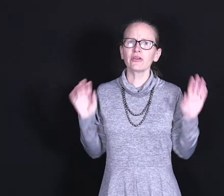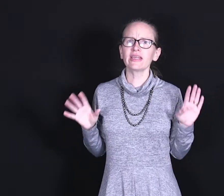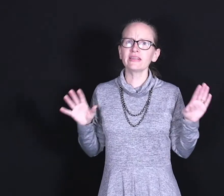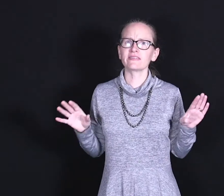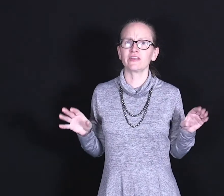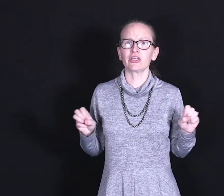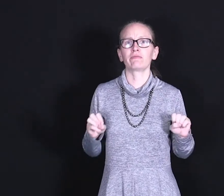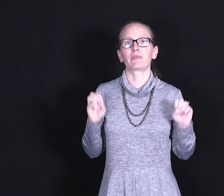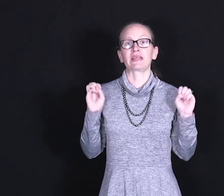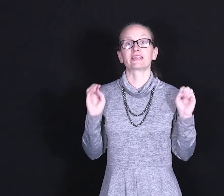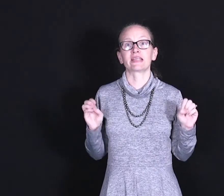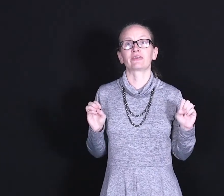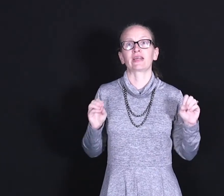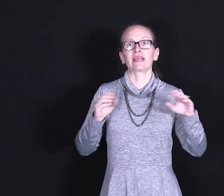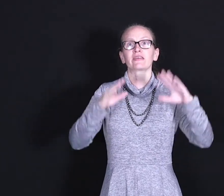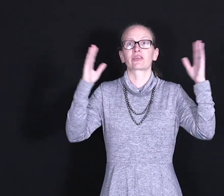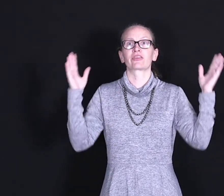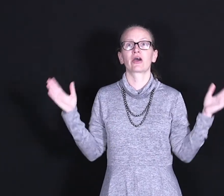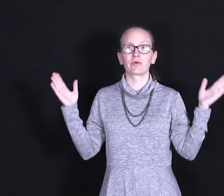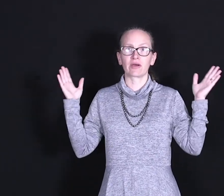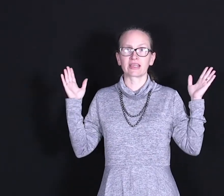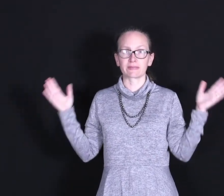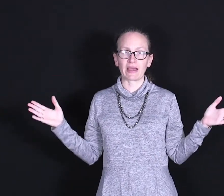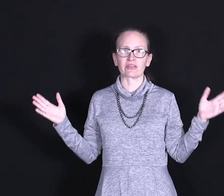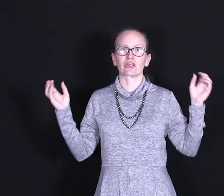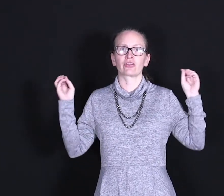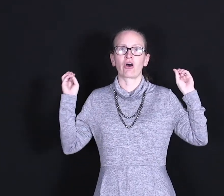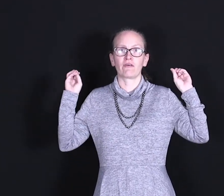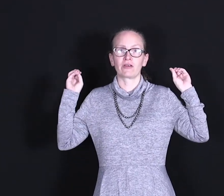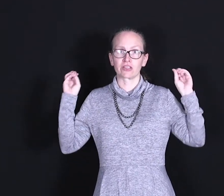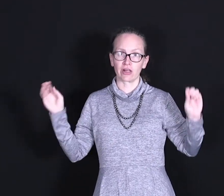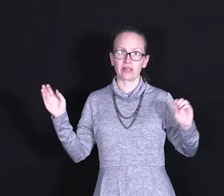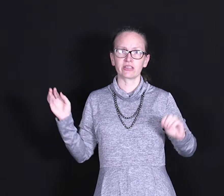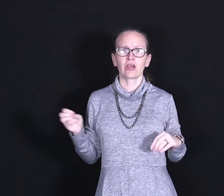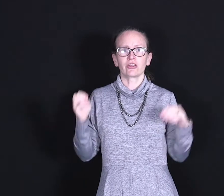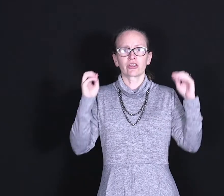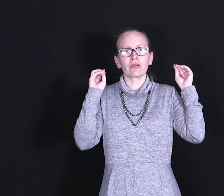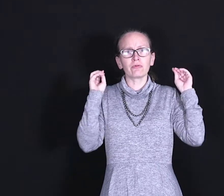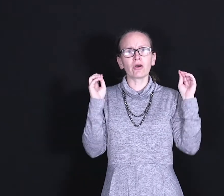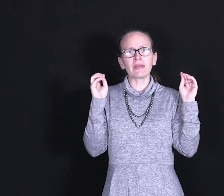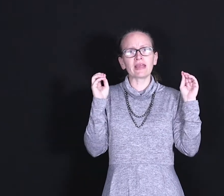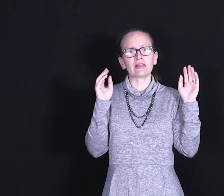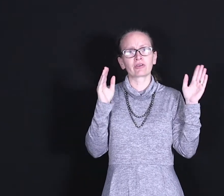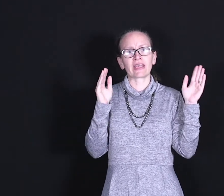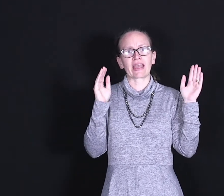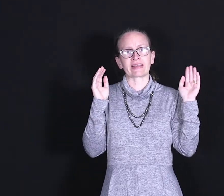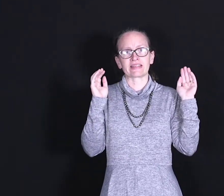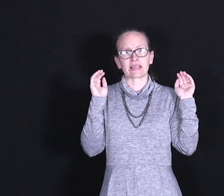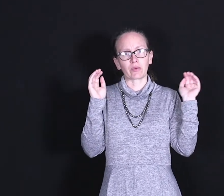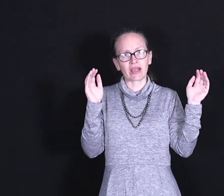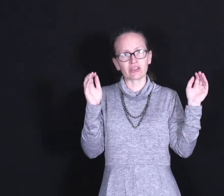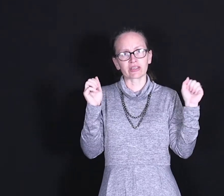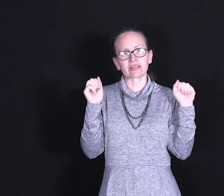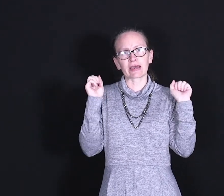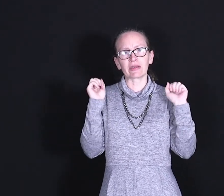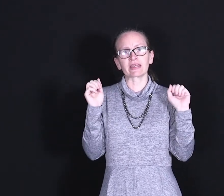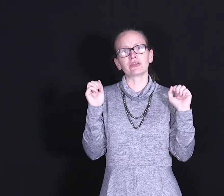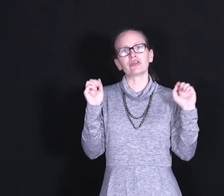So in this video, we'll be considering the thermal expansion of solids. So we'll be looking at an equation that we can use